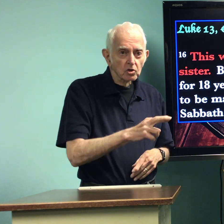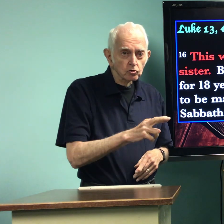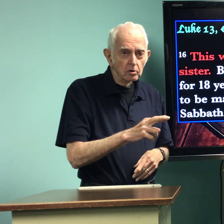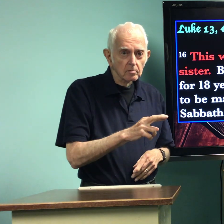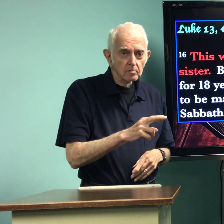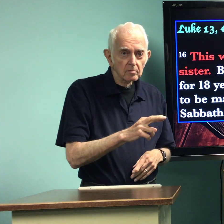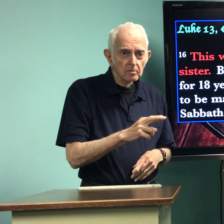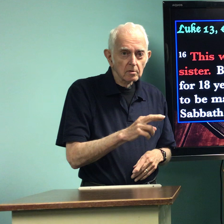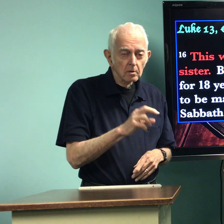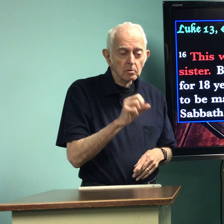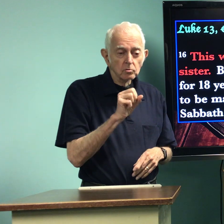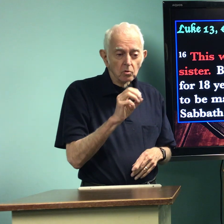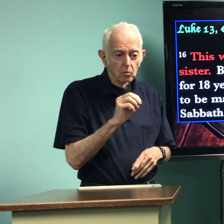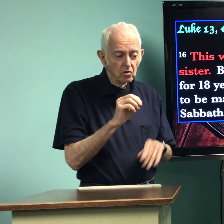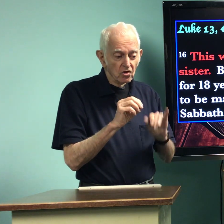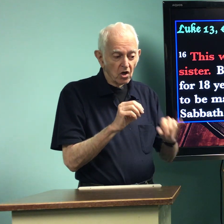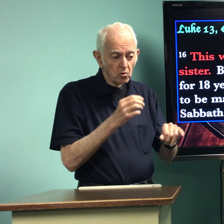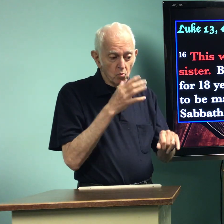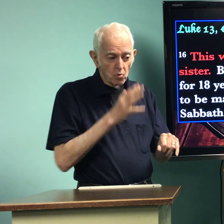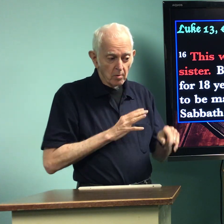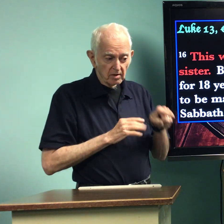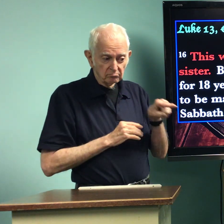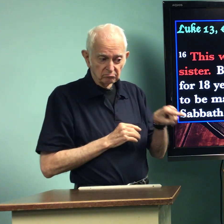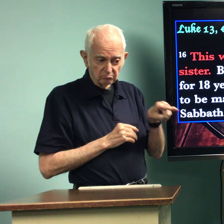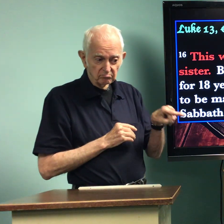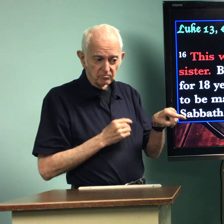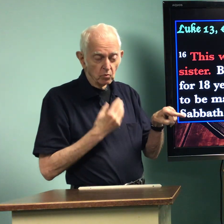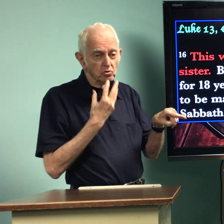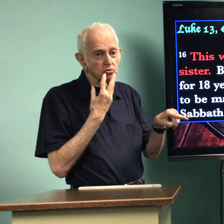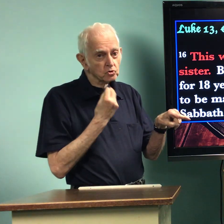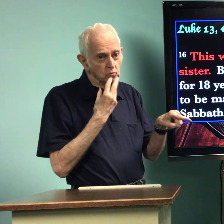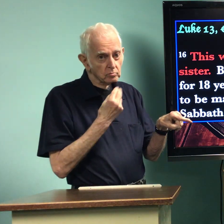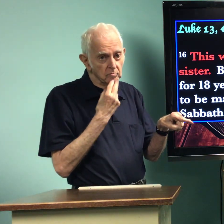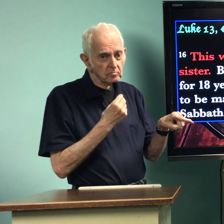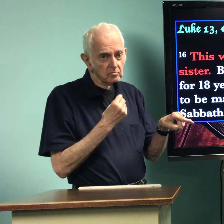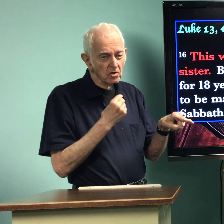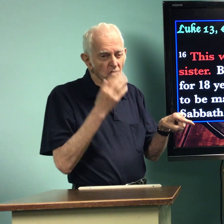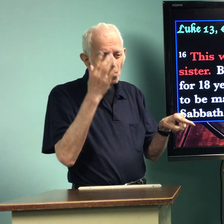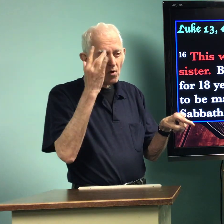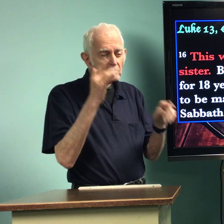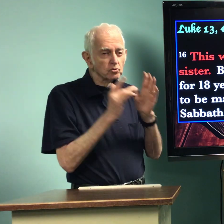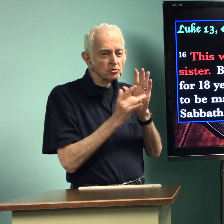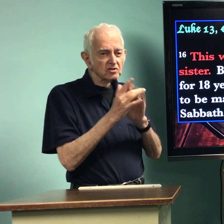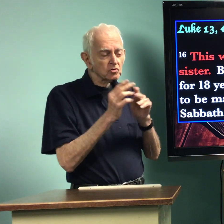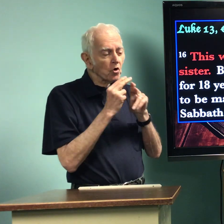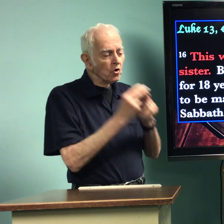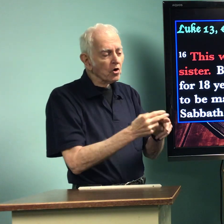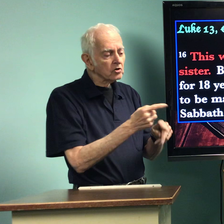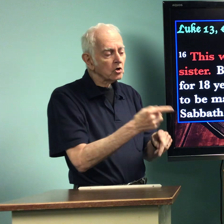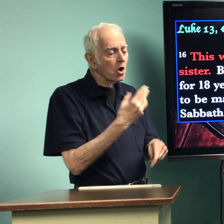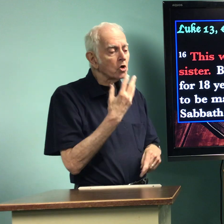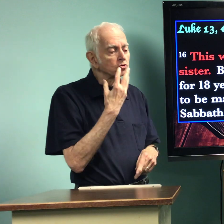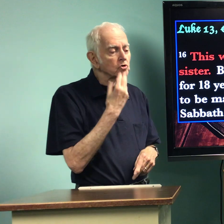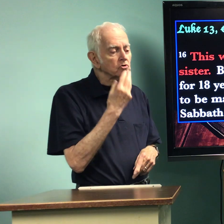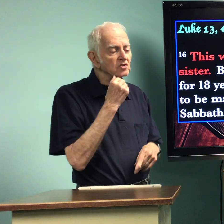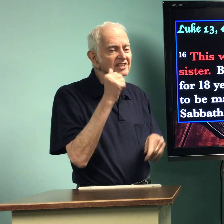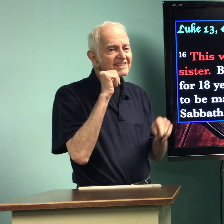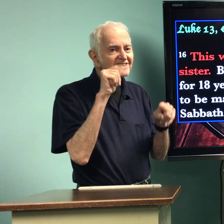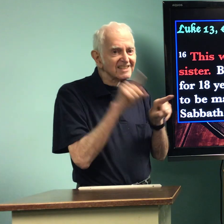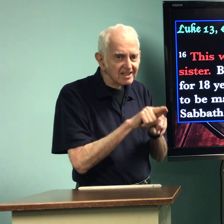the Jewish religion. So that woman was Jewish. That's why Jesus called her a Jewish